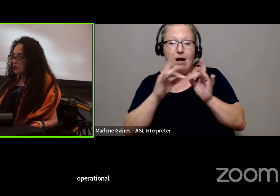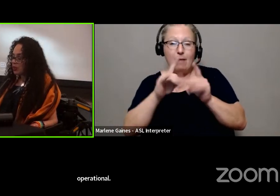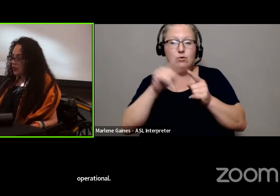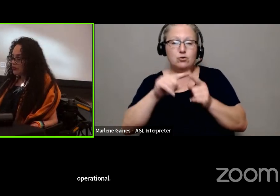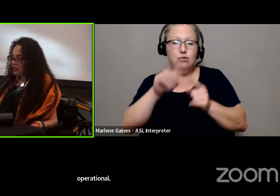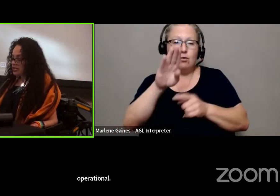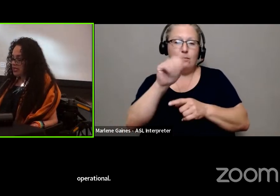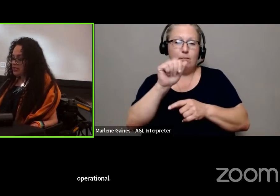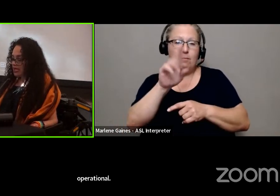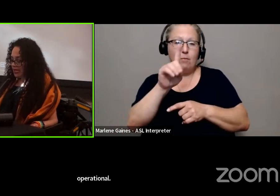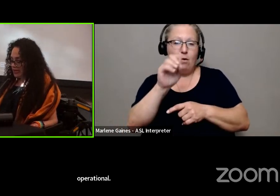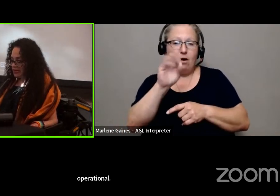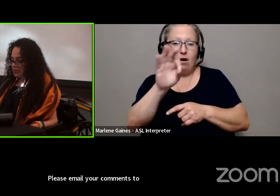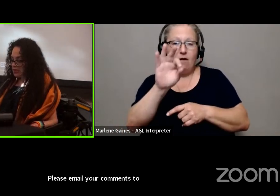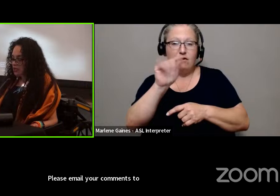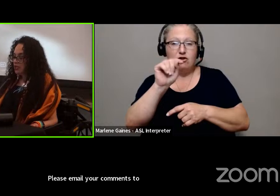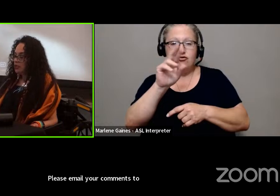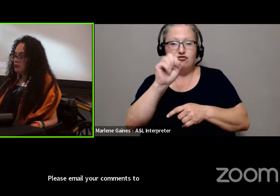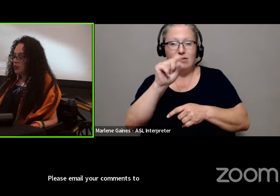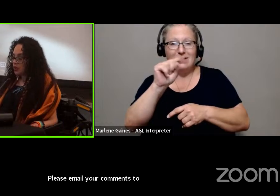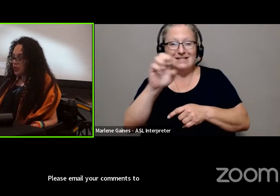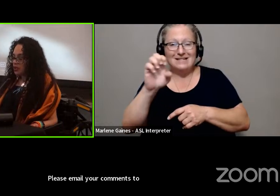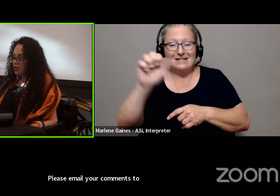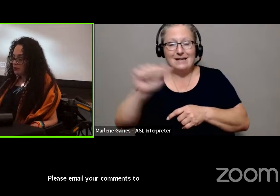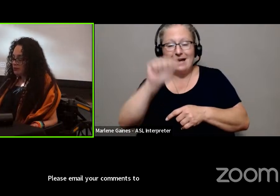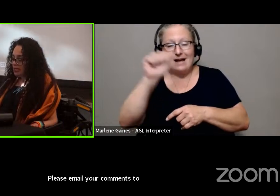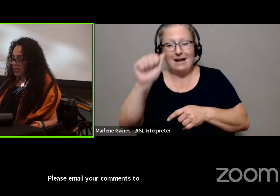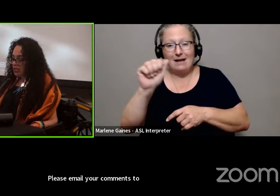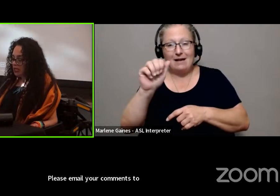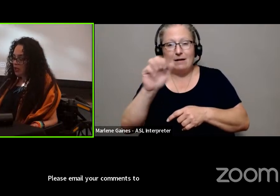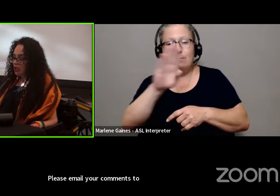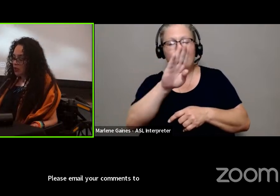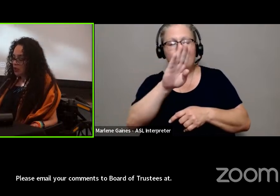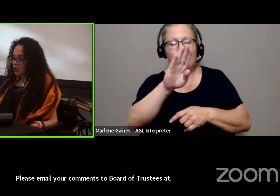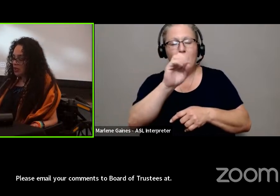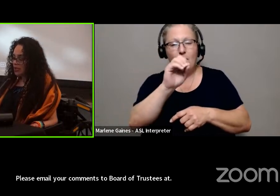to Board of Trustees at